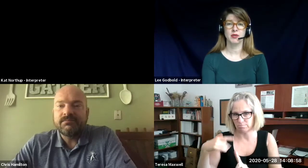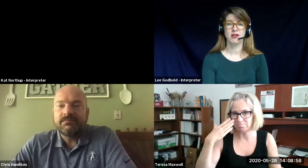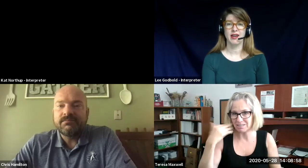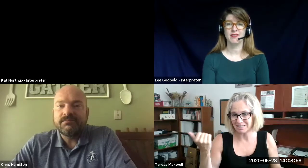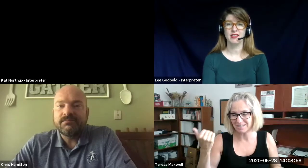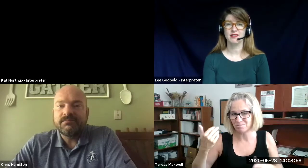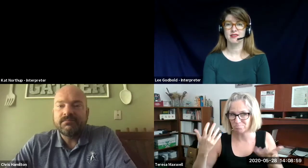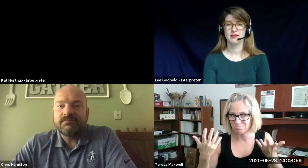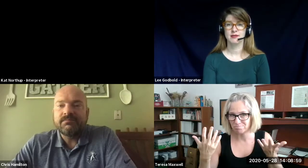our athletes?